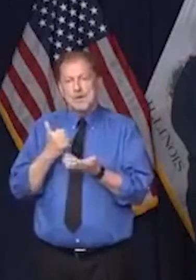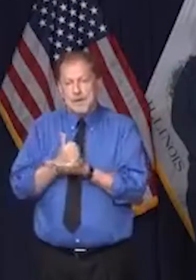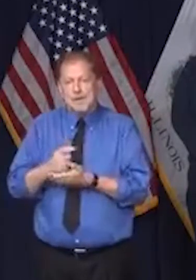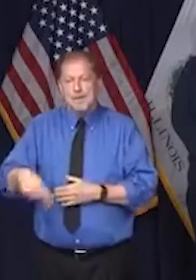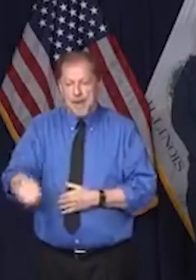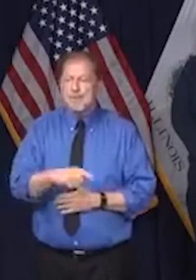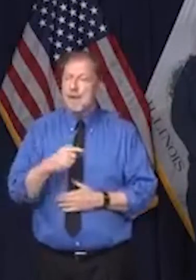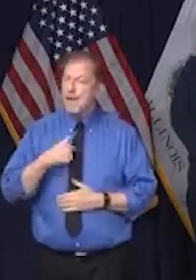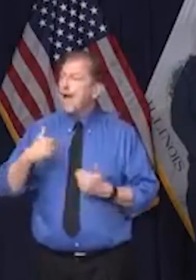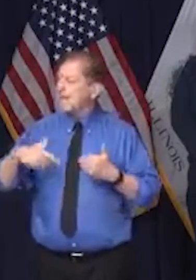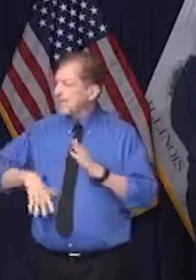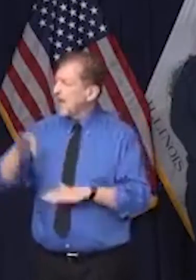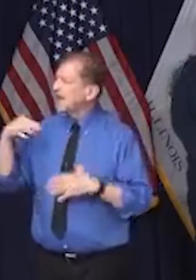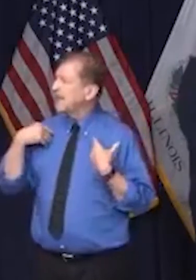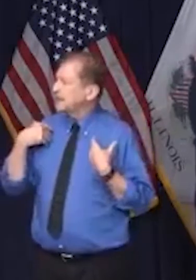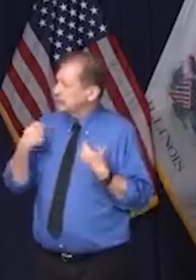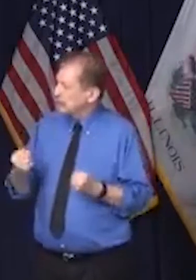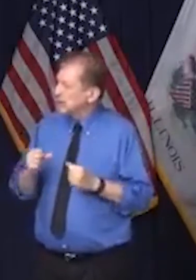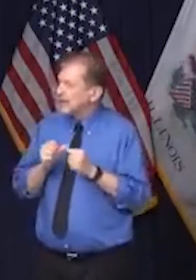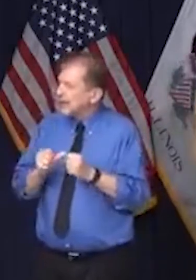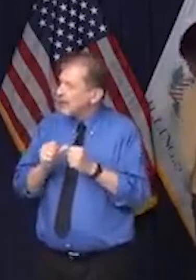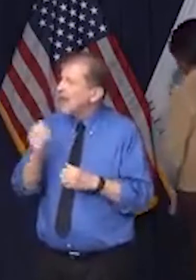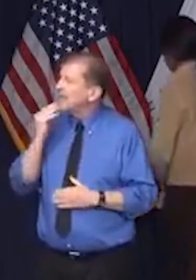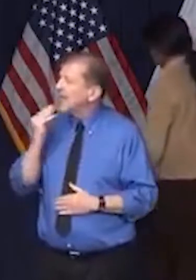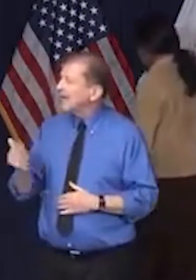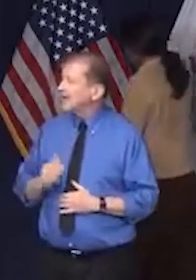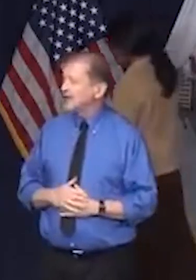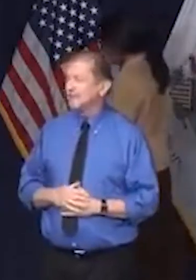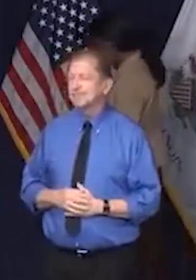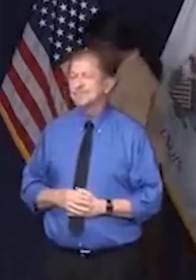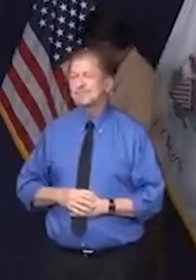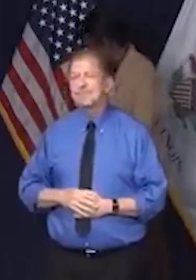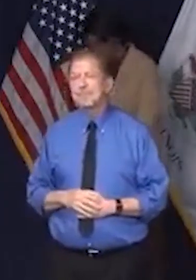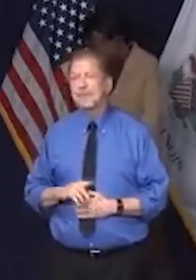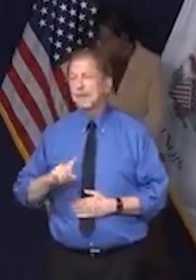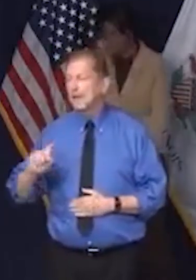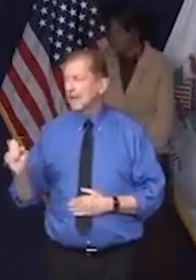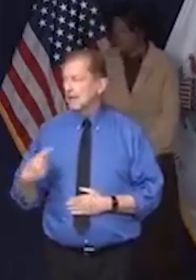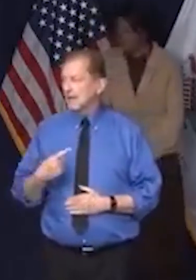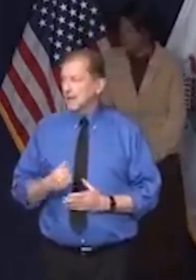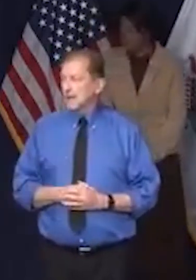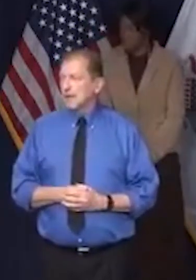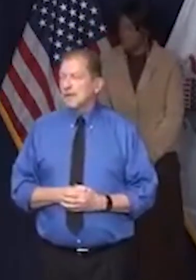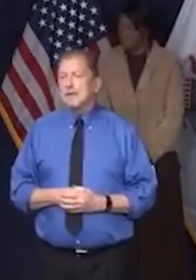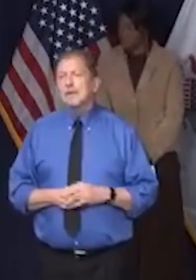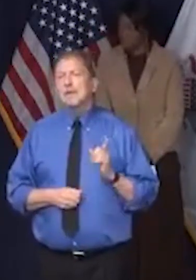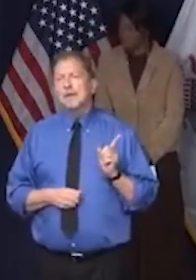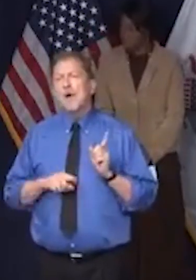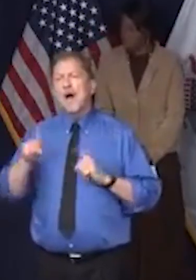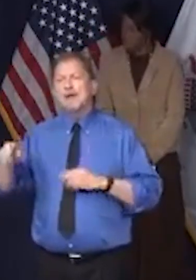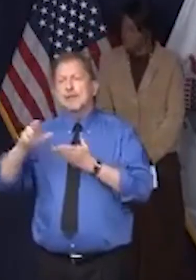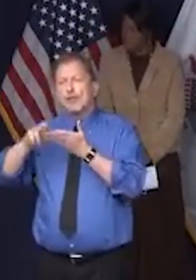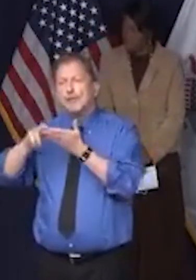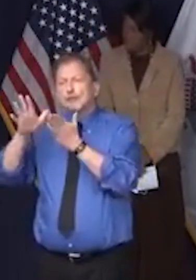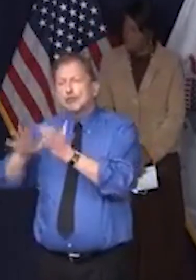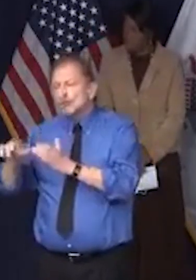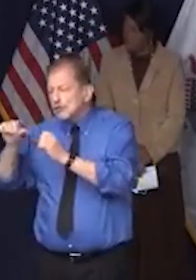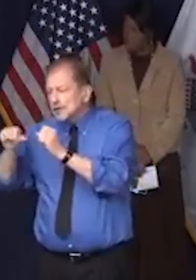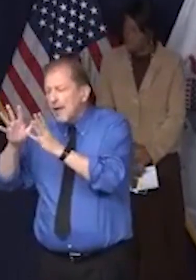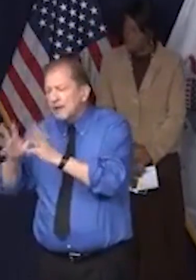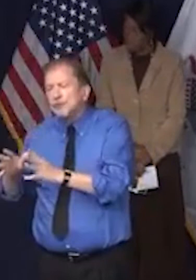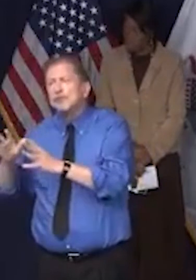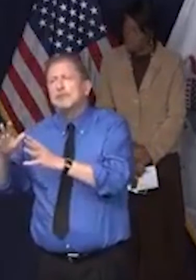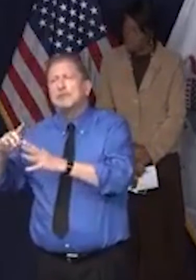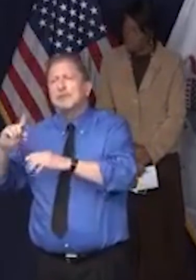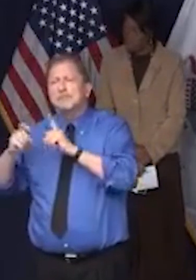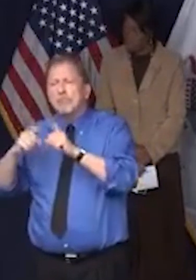need to carry on. Thank you for asking. Rich Miller at Capital Facts asks, are the scientists you consult saying anything about actions you can take